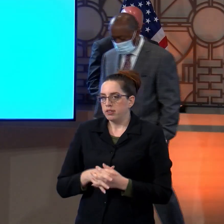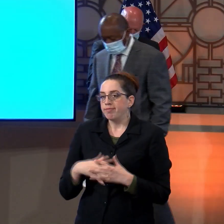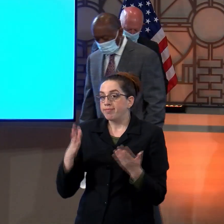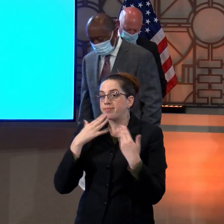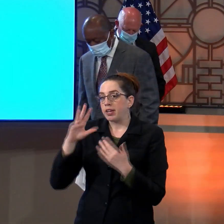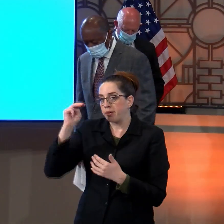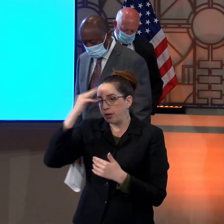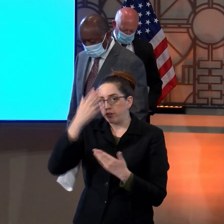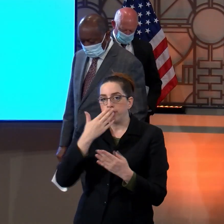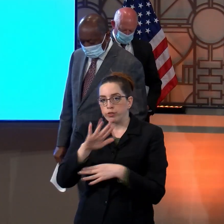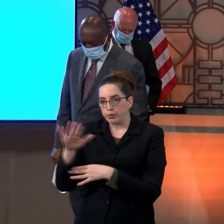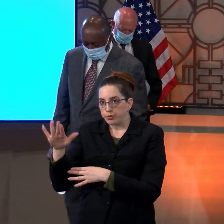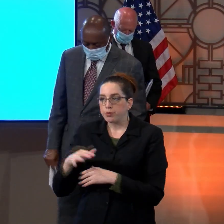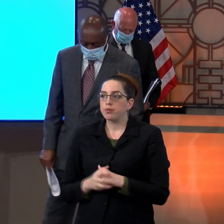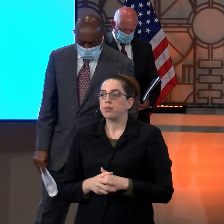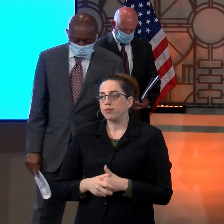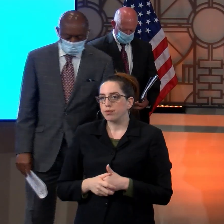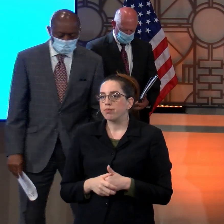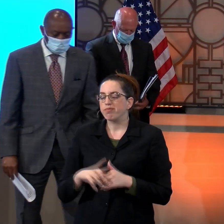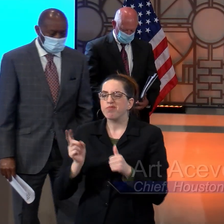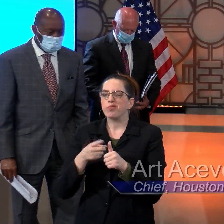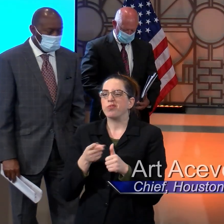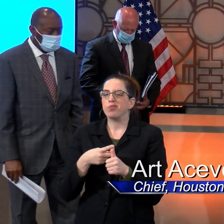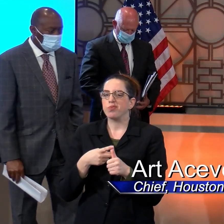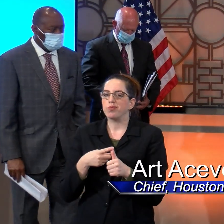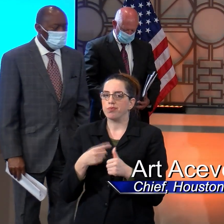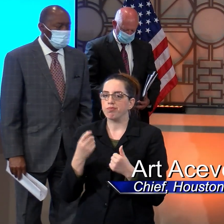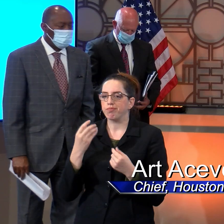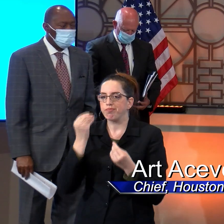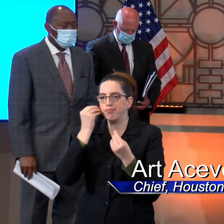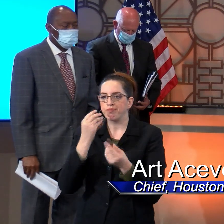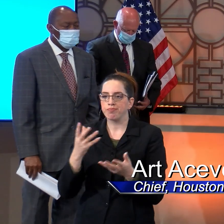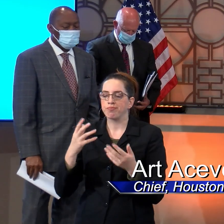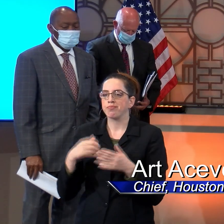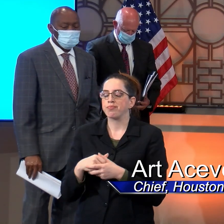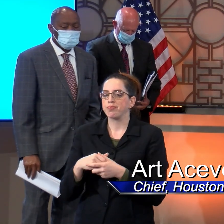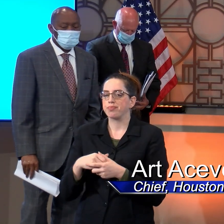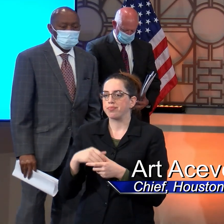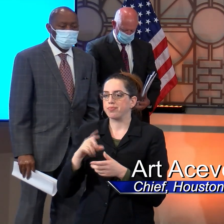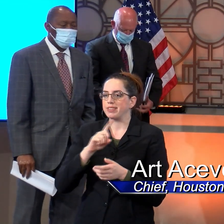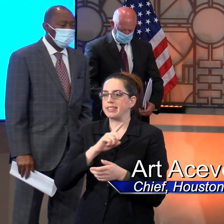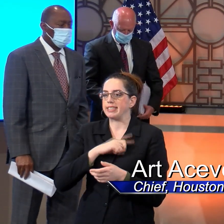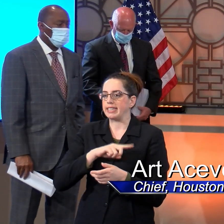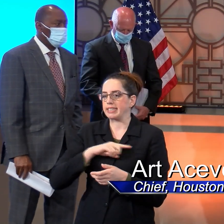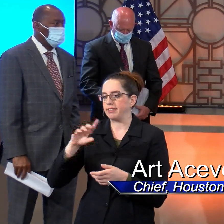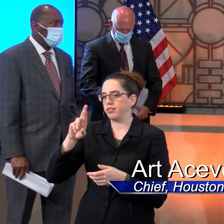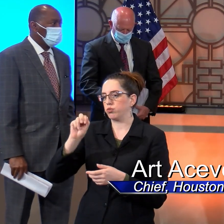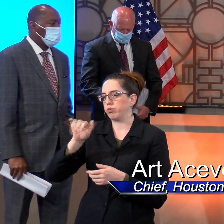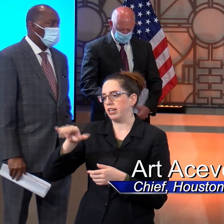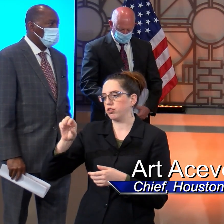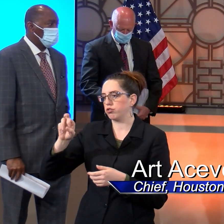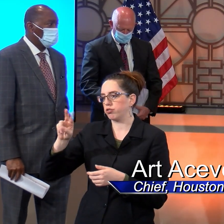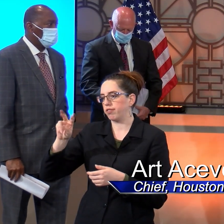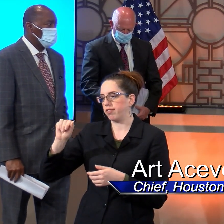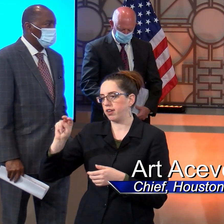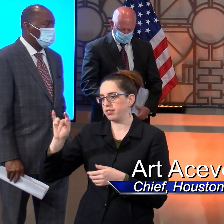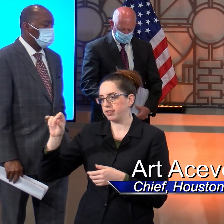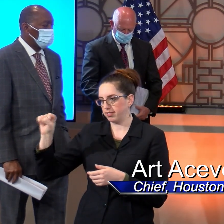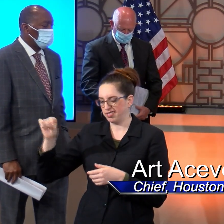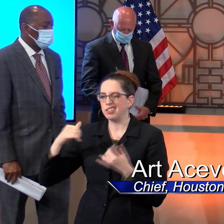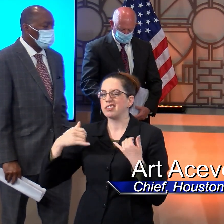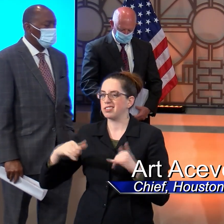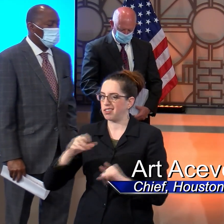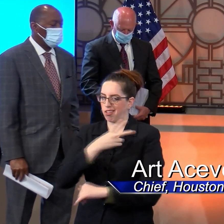Thank you, Mayor. Good afternoon, everyone. First, I want to start off with an update on Detective Ray Cervantes. He remains in the hospital. He's still on a